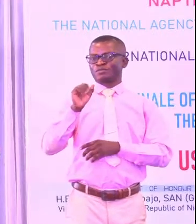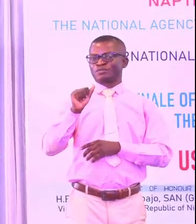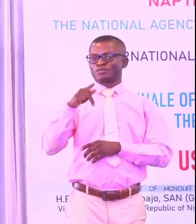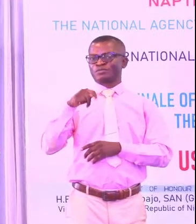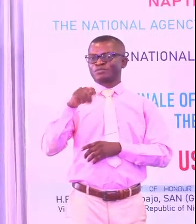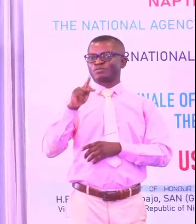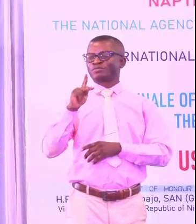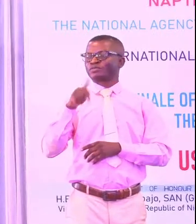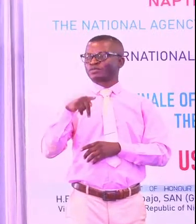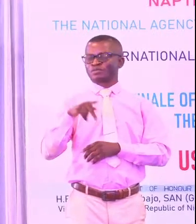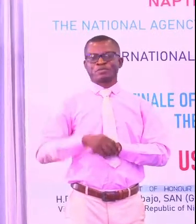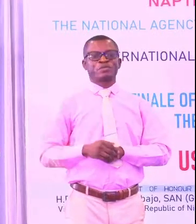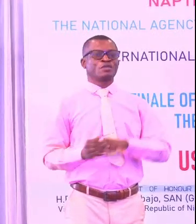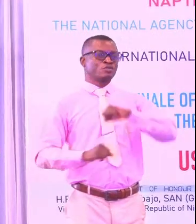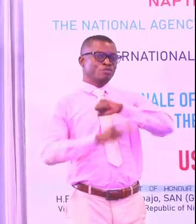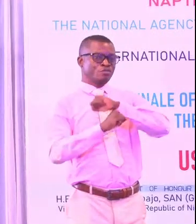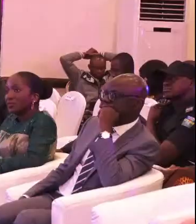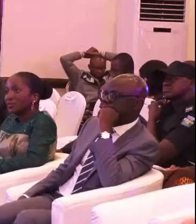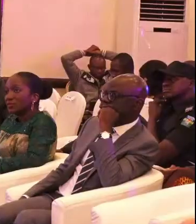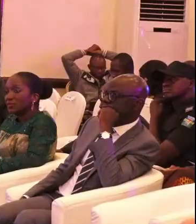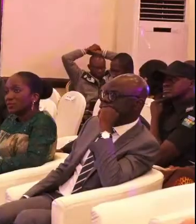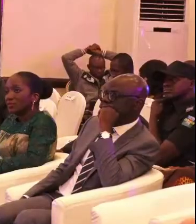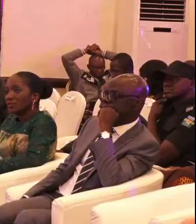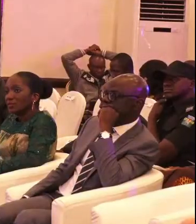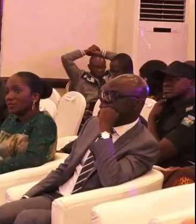Our support for NAPTIP is deliberate,